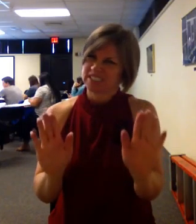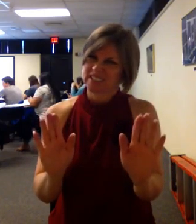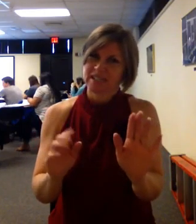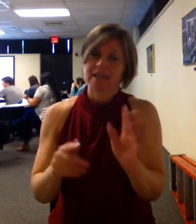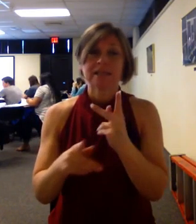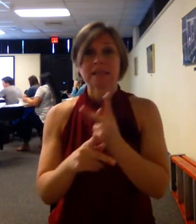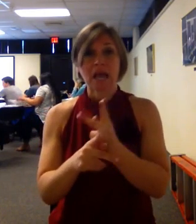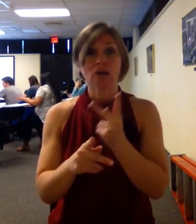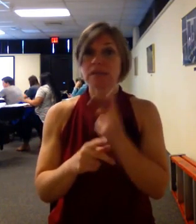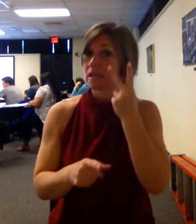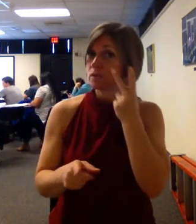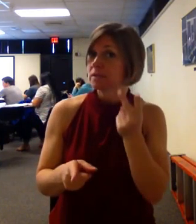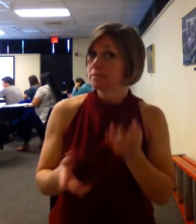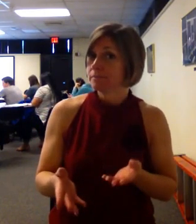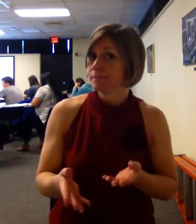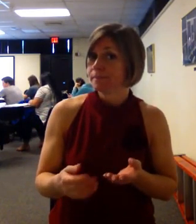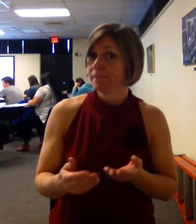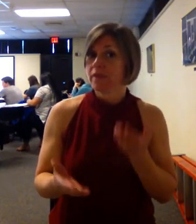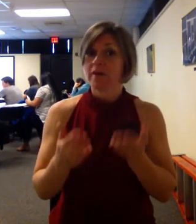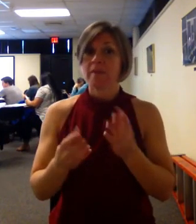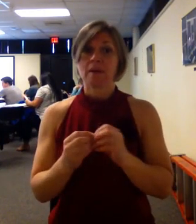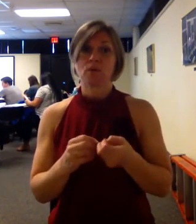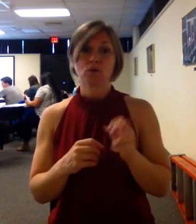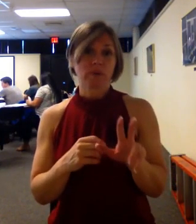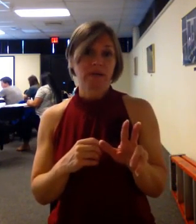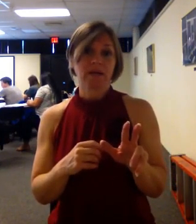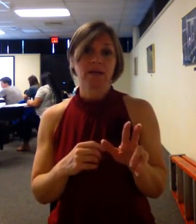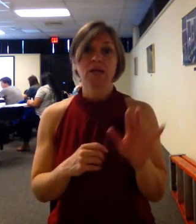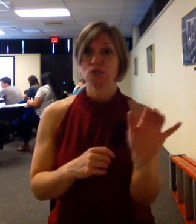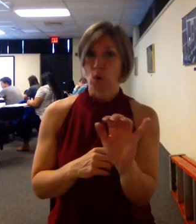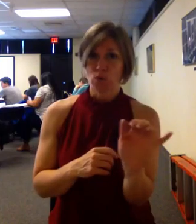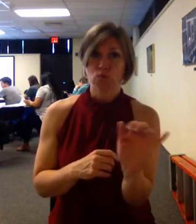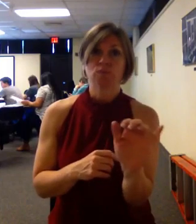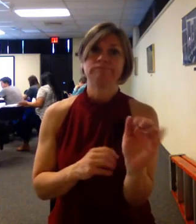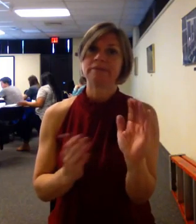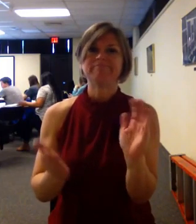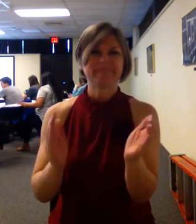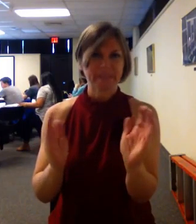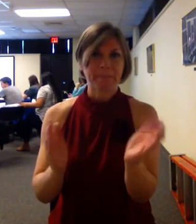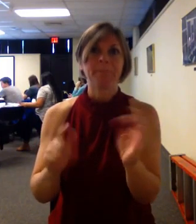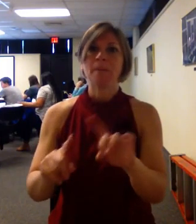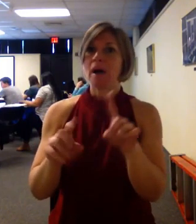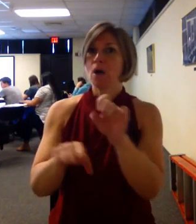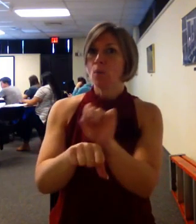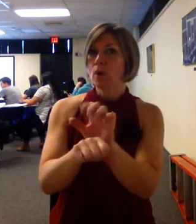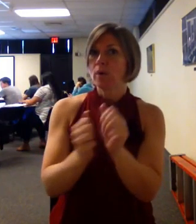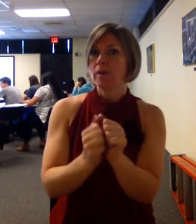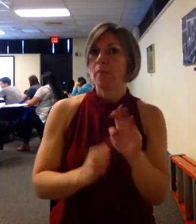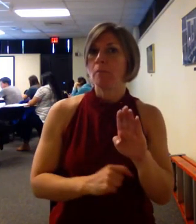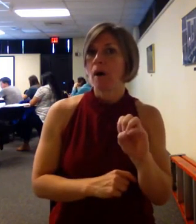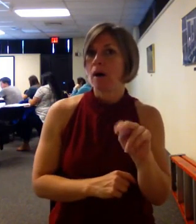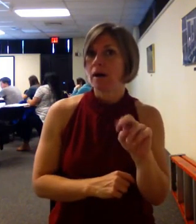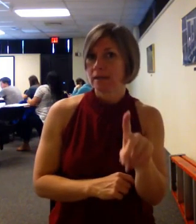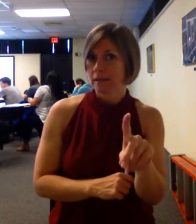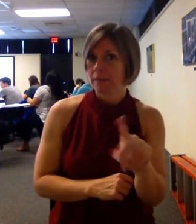that you're seeing then on column number 3 is also similar, but it's working with a bond. And actually what's